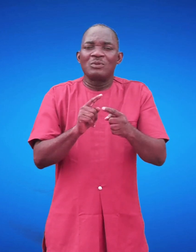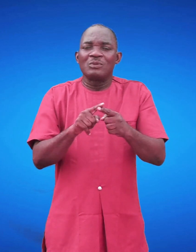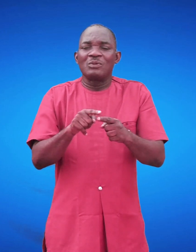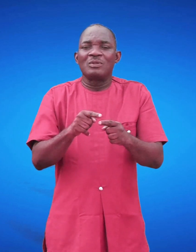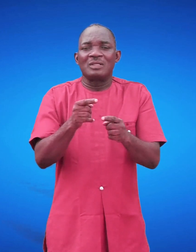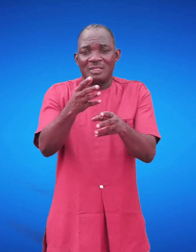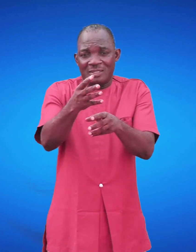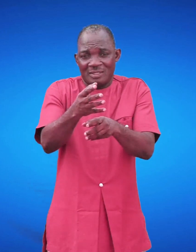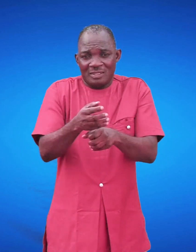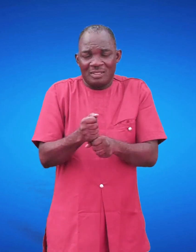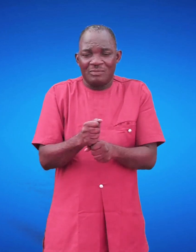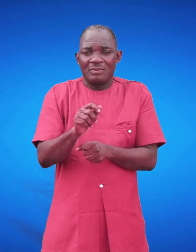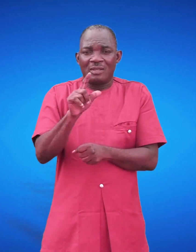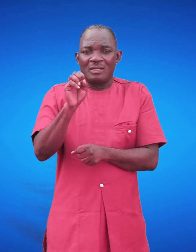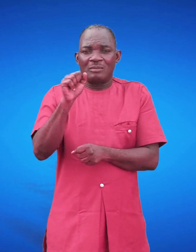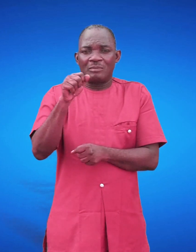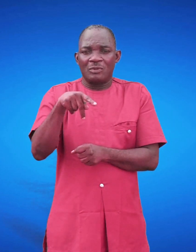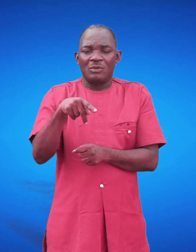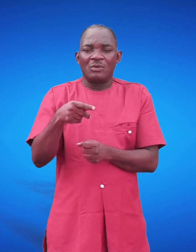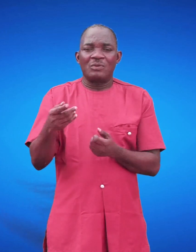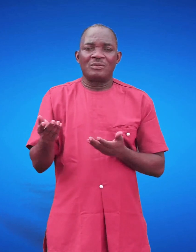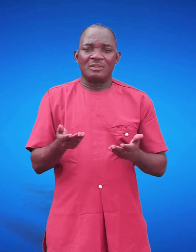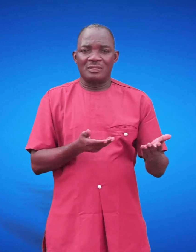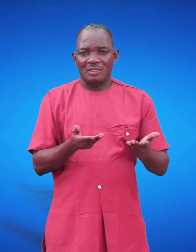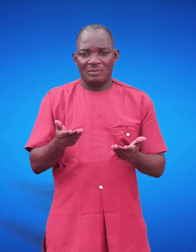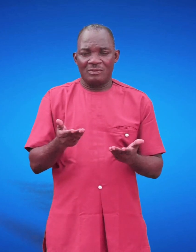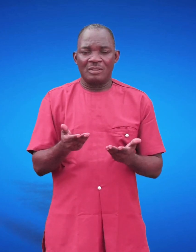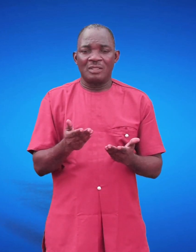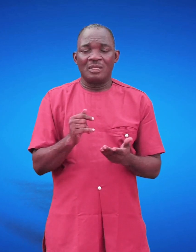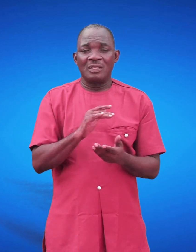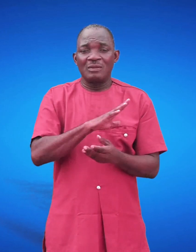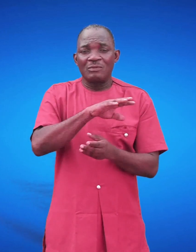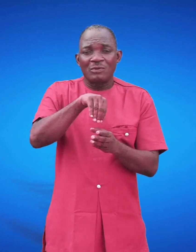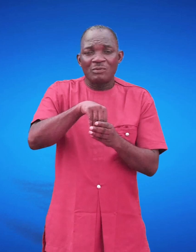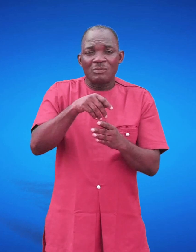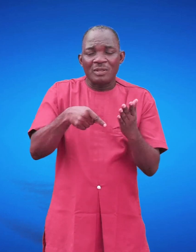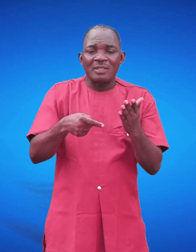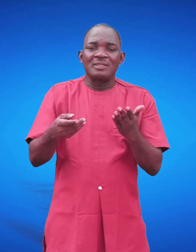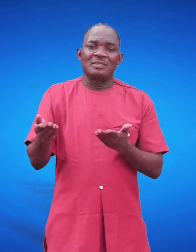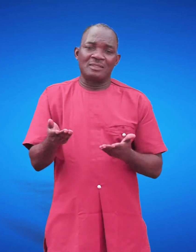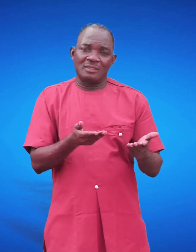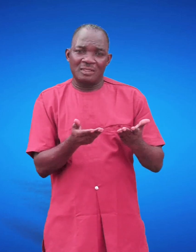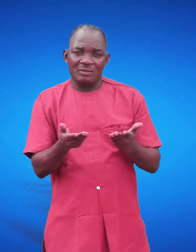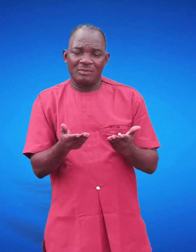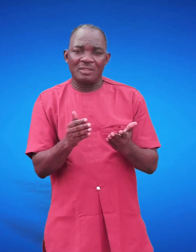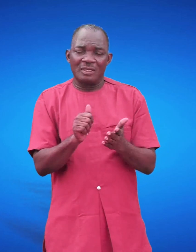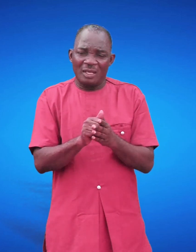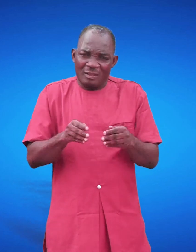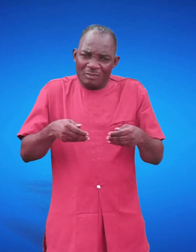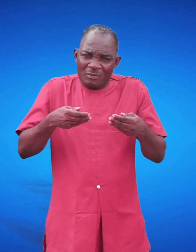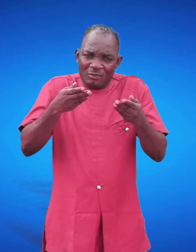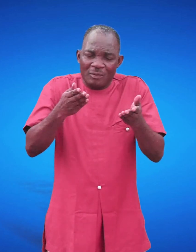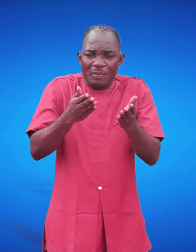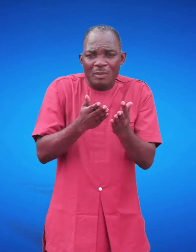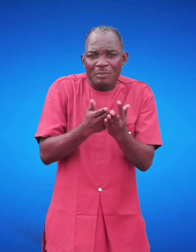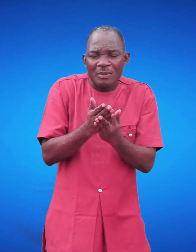access LEAP services, including services provided by